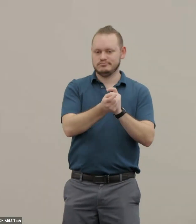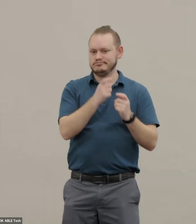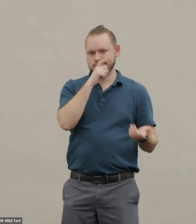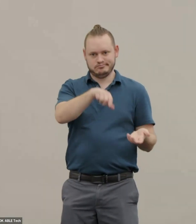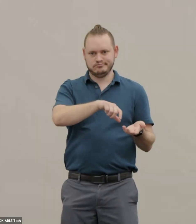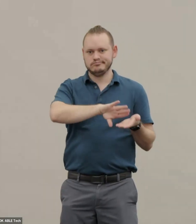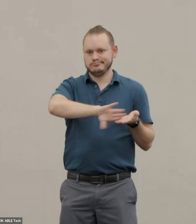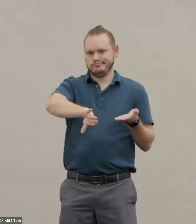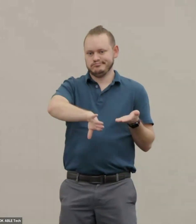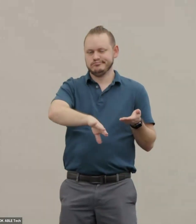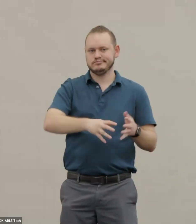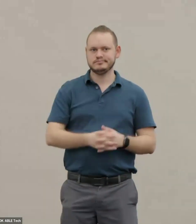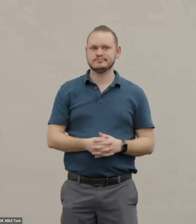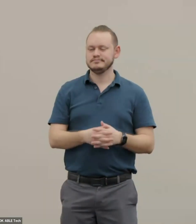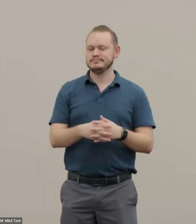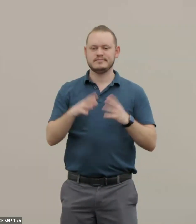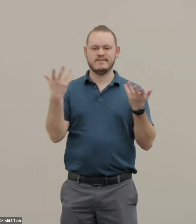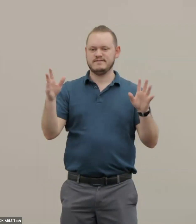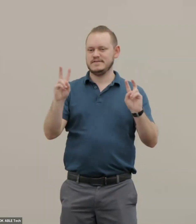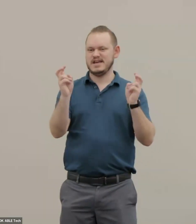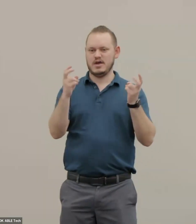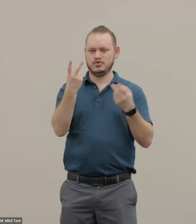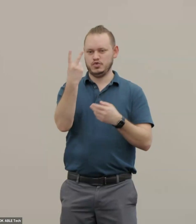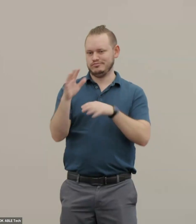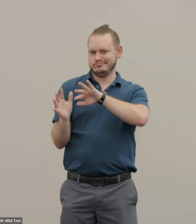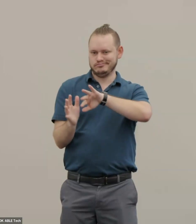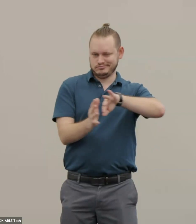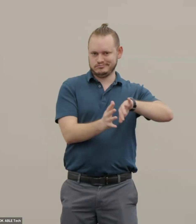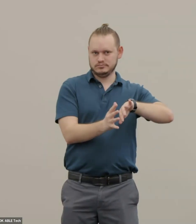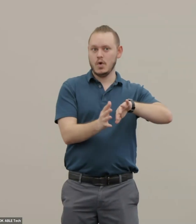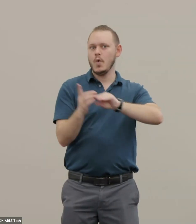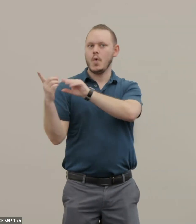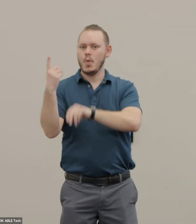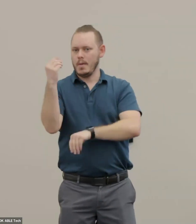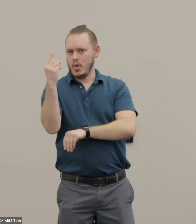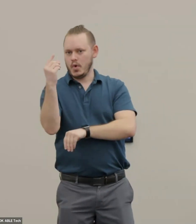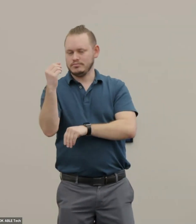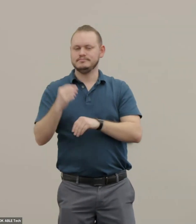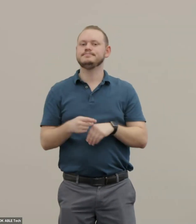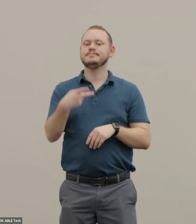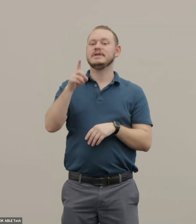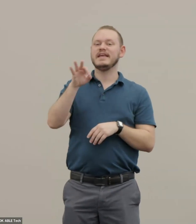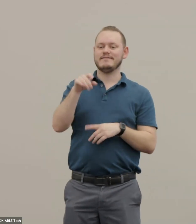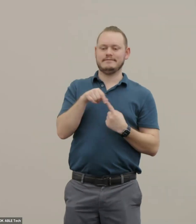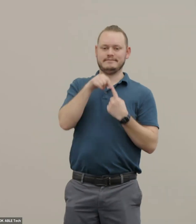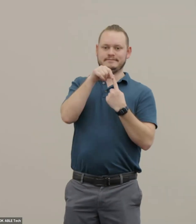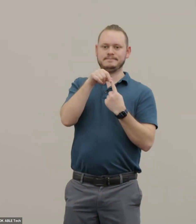right, that's all I'm going to talk about with Title II. Oh, actually, one more thing, PDF